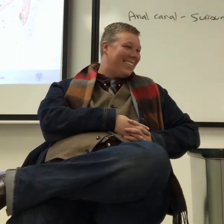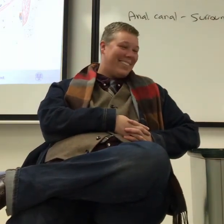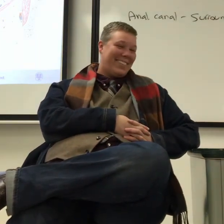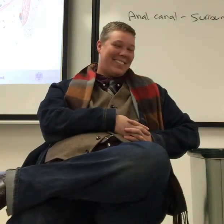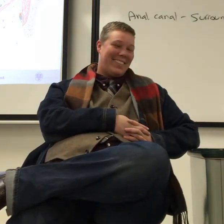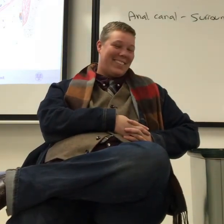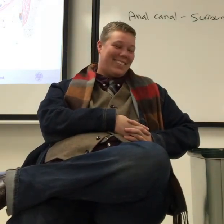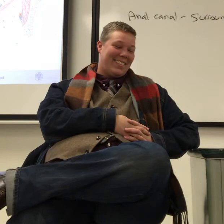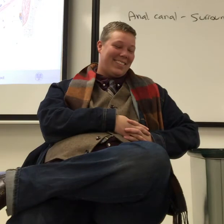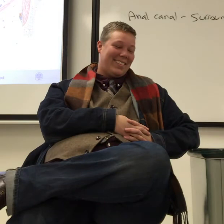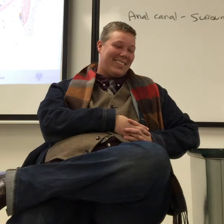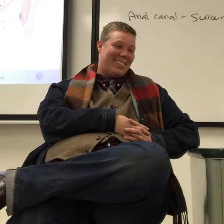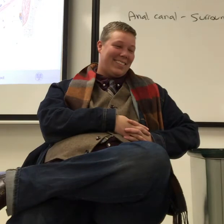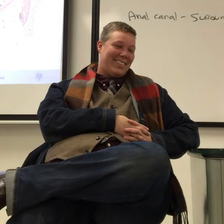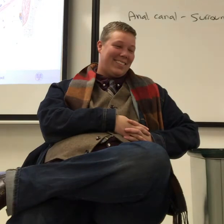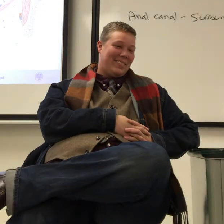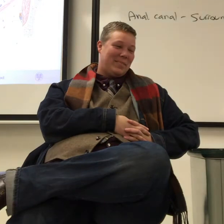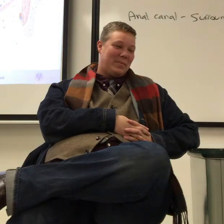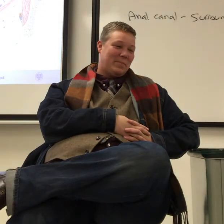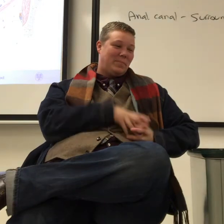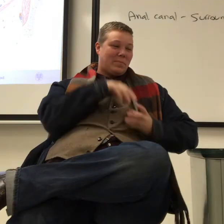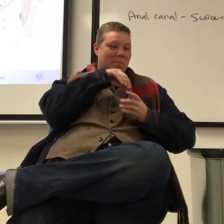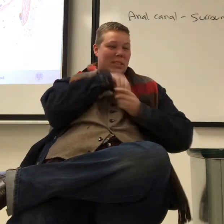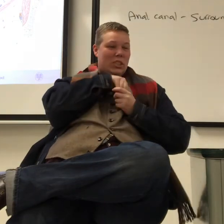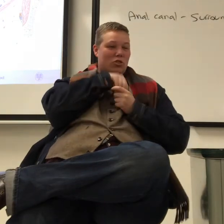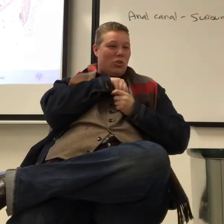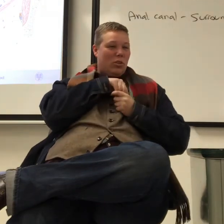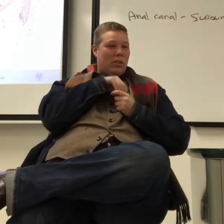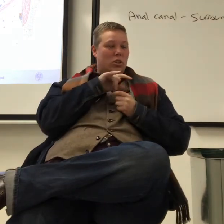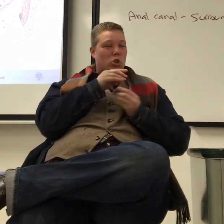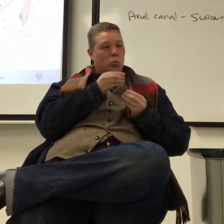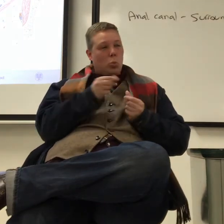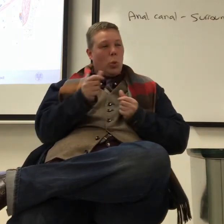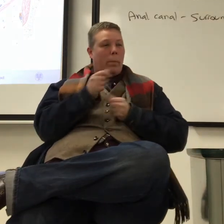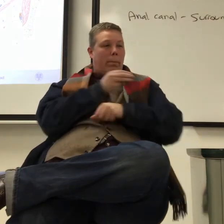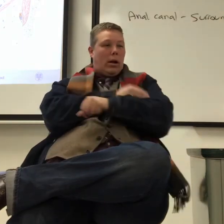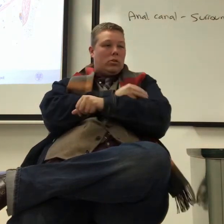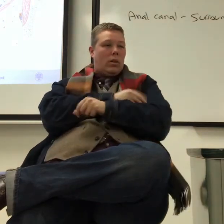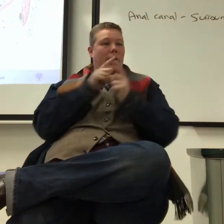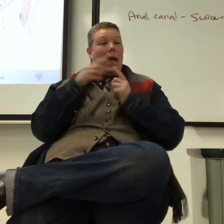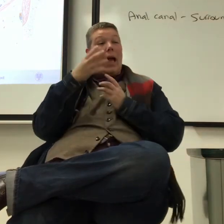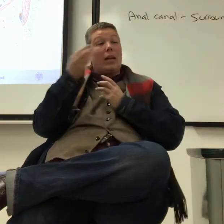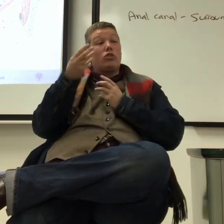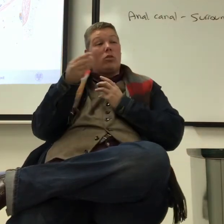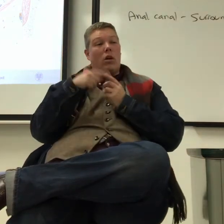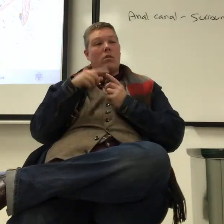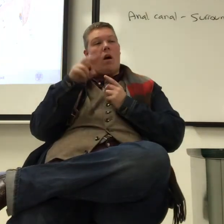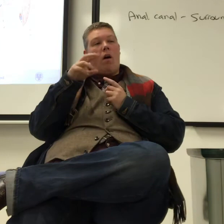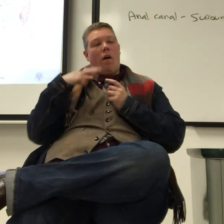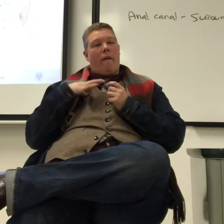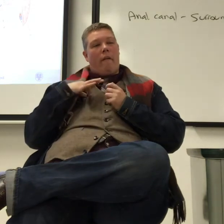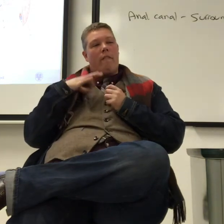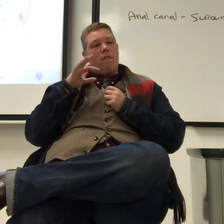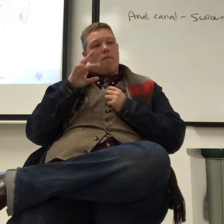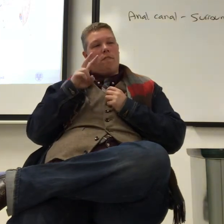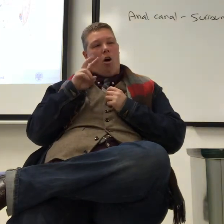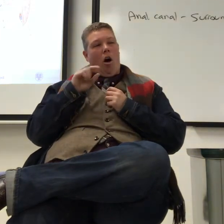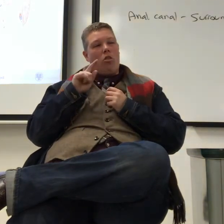sphincter. The internal one is smooth muscle, the external one is voluntary muscle, skeletal muscle.